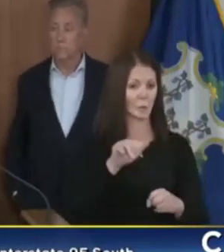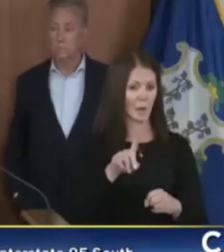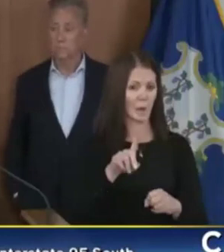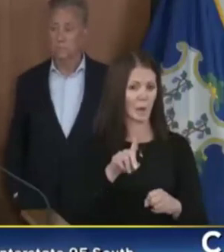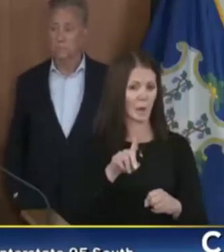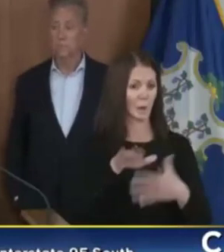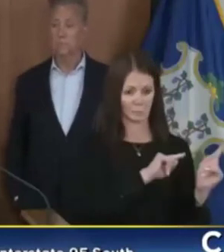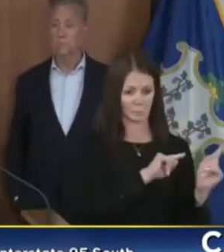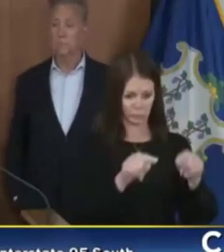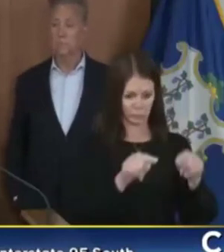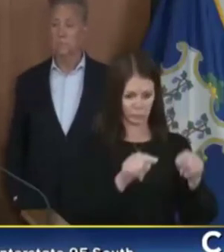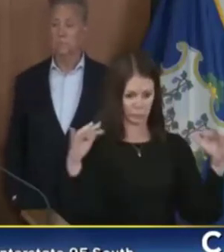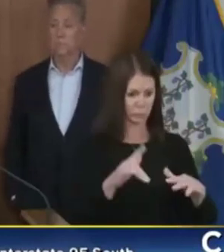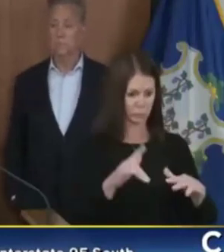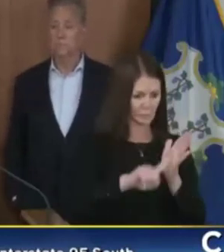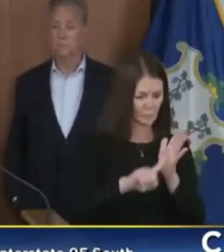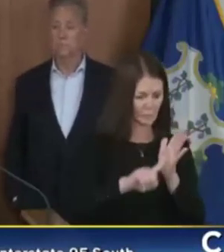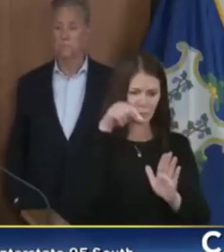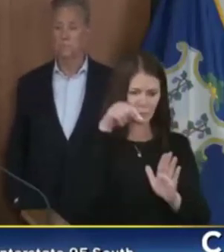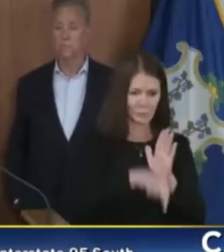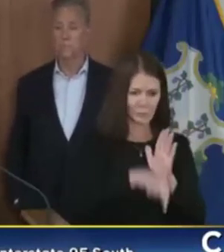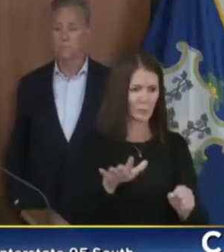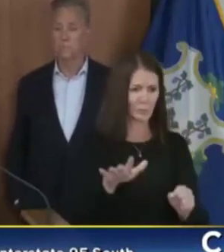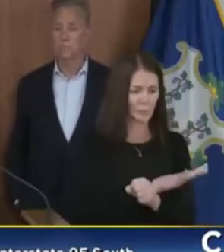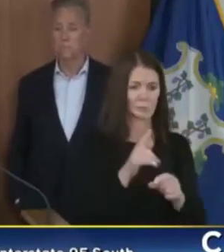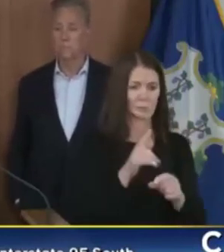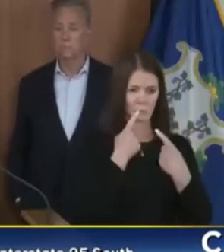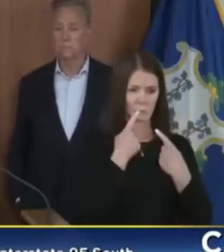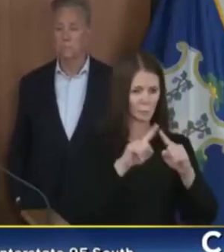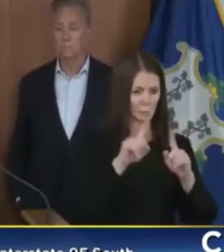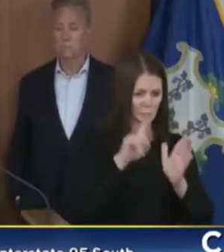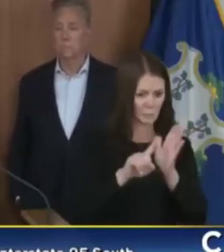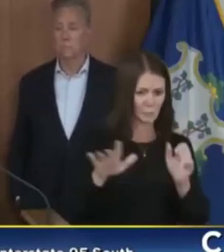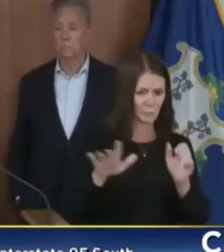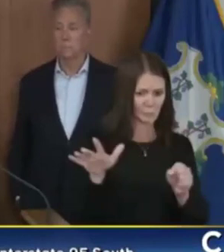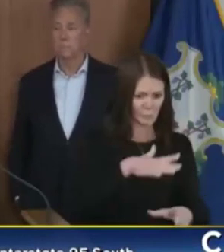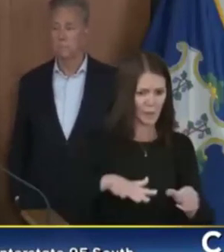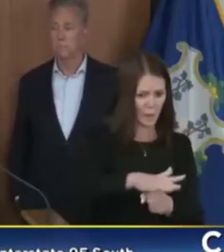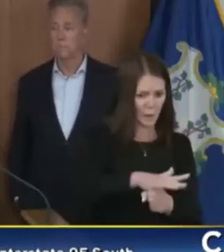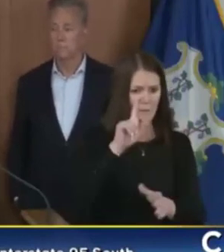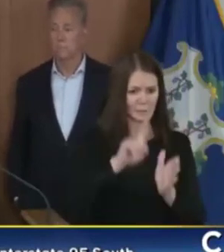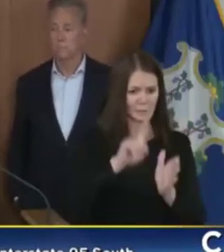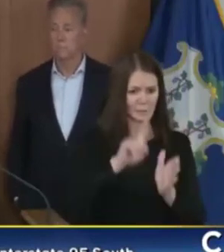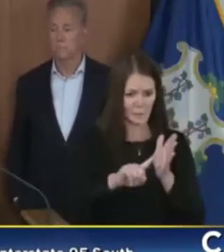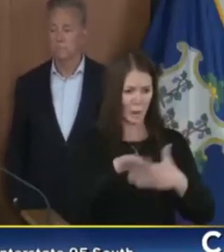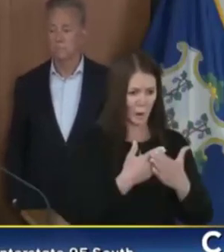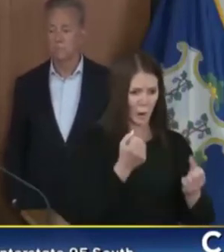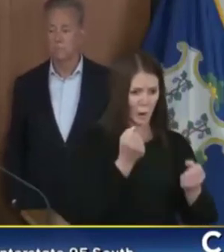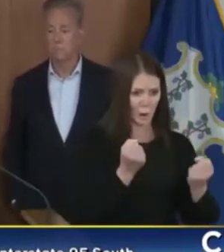scene and conducted a thorough investigation. We were able to map the scene and do inspections on all the vehicles